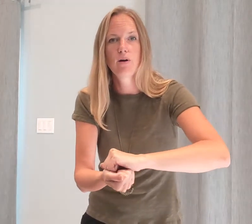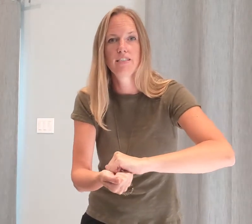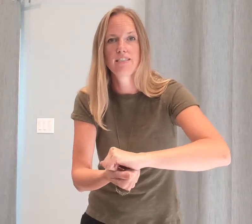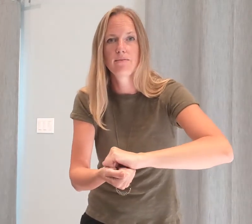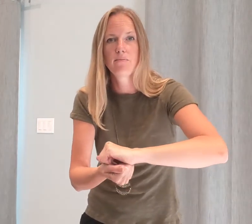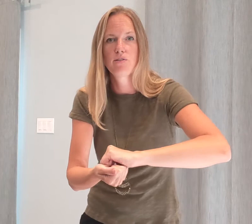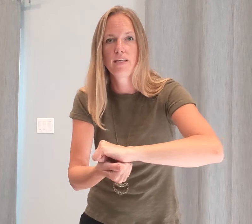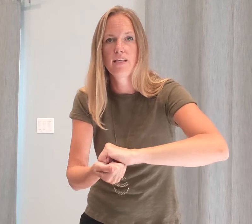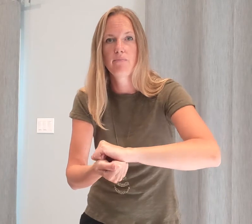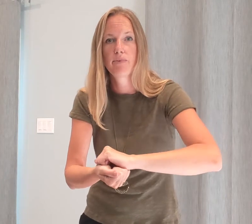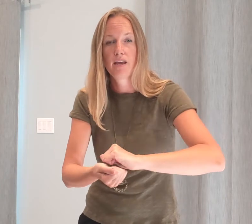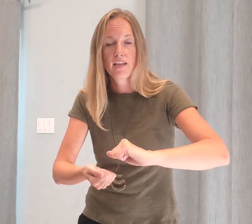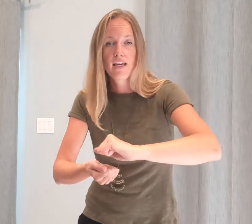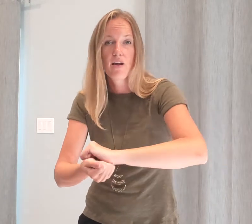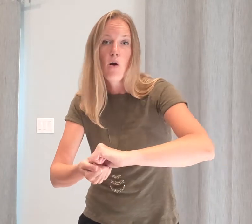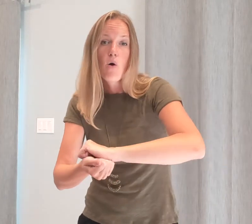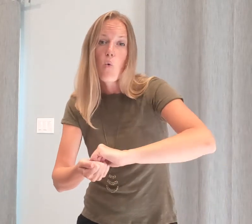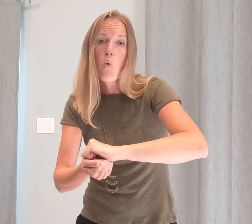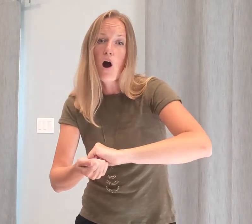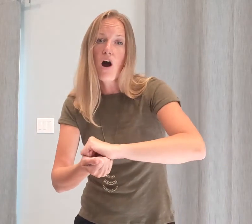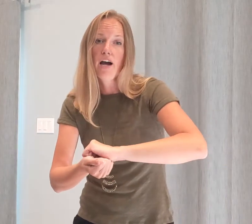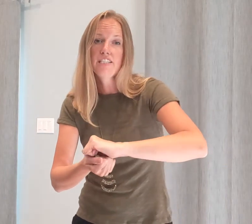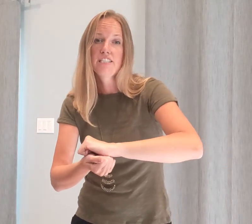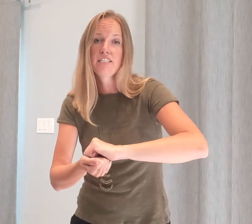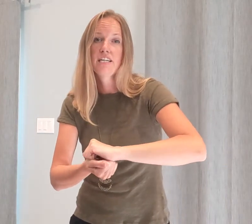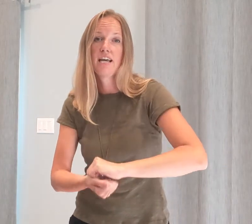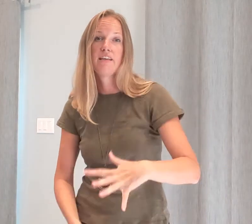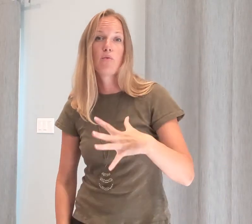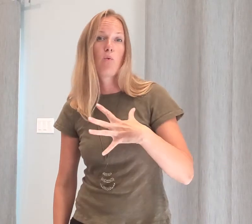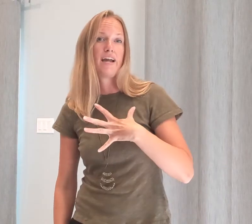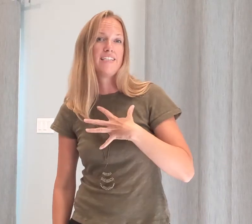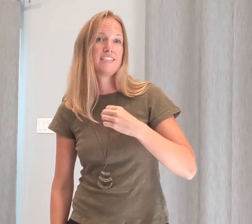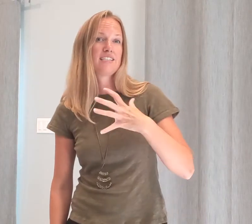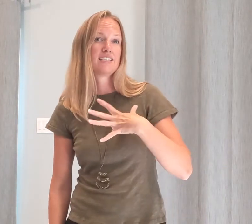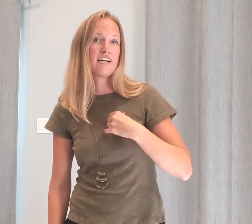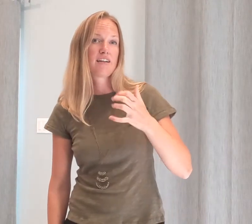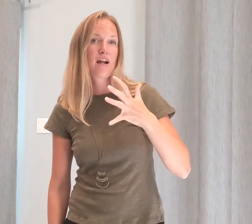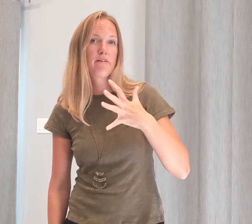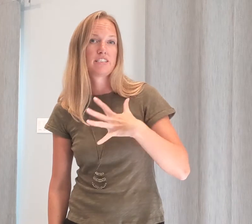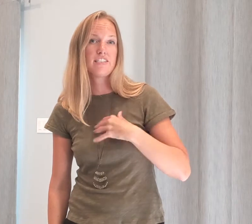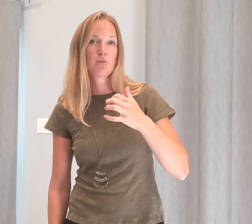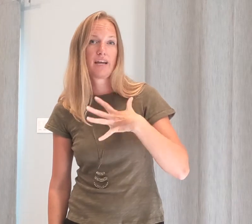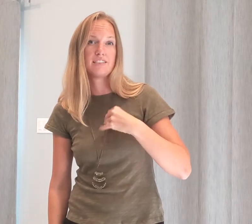washing something between them. Okay, wash and then white. Kind of grab at your chest twice.